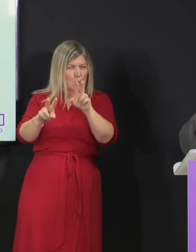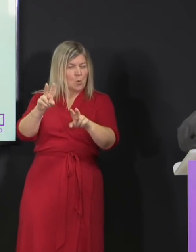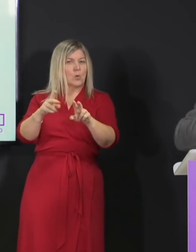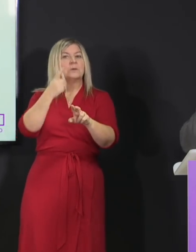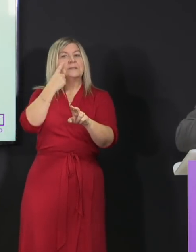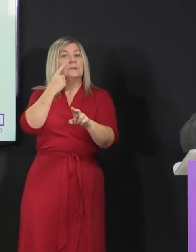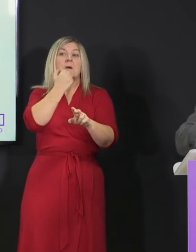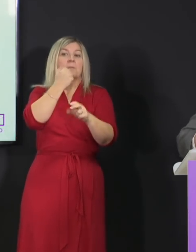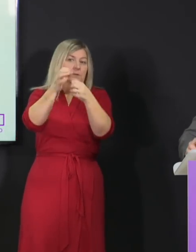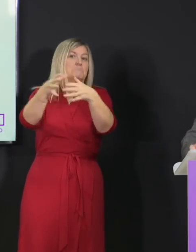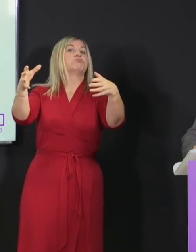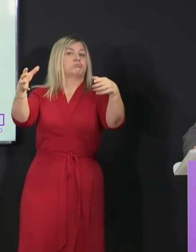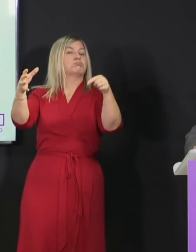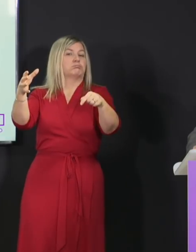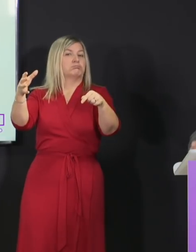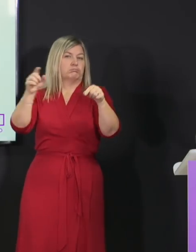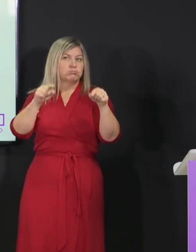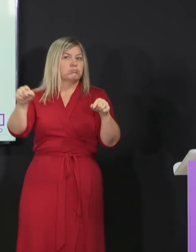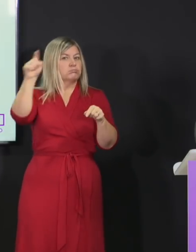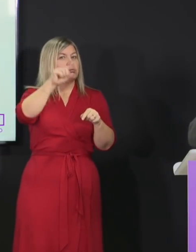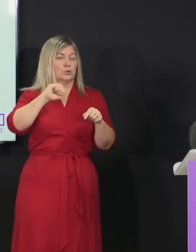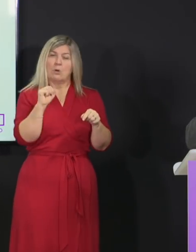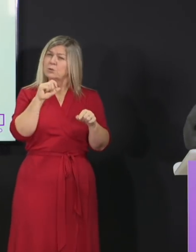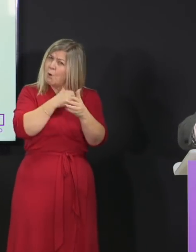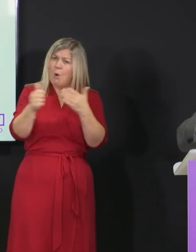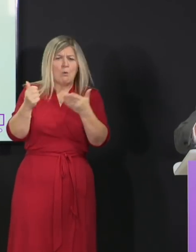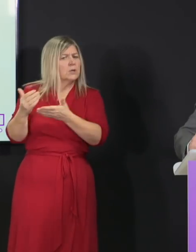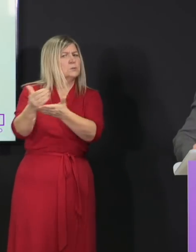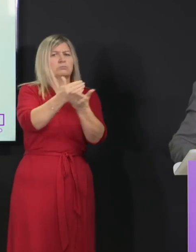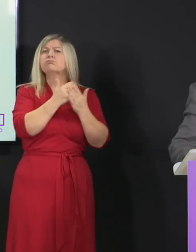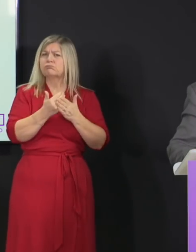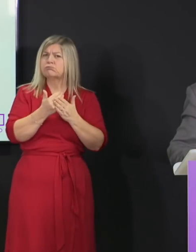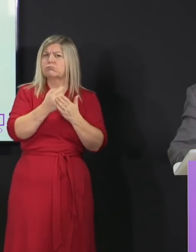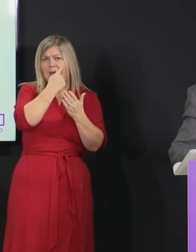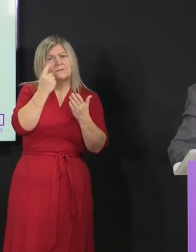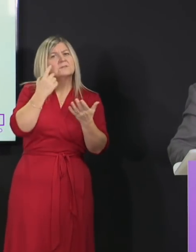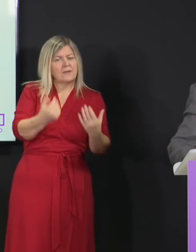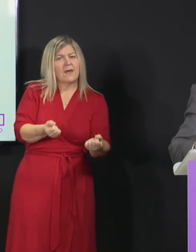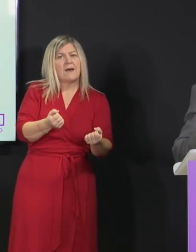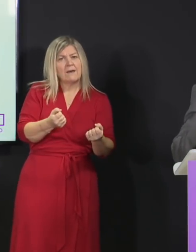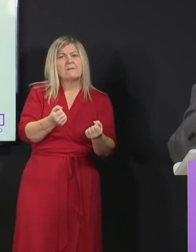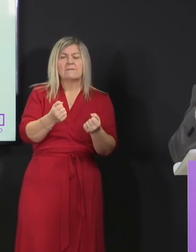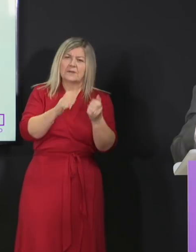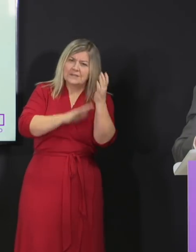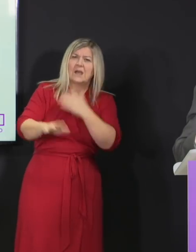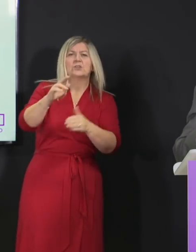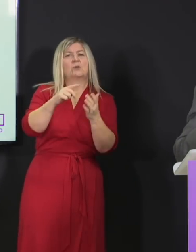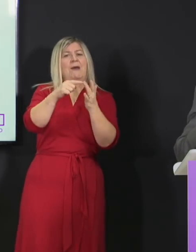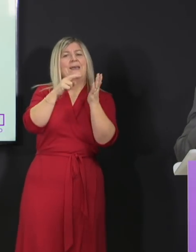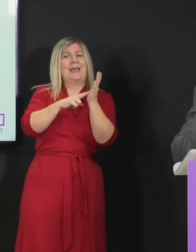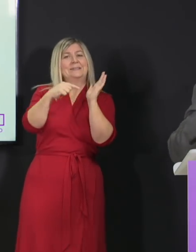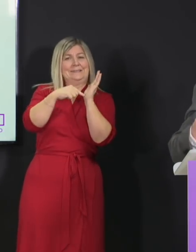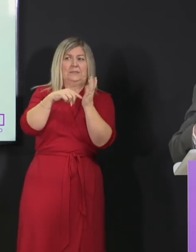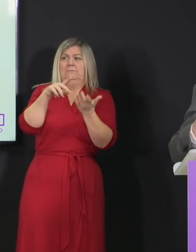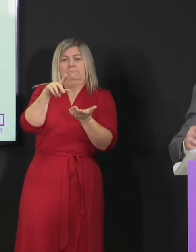cumulatively an increased number of cases starting to come through. So that's all taken into consideration when the National IMT meets to discuss this,